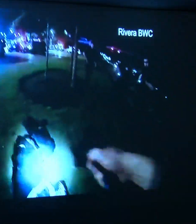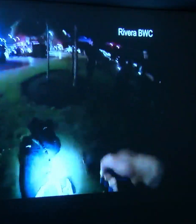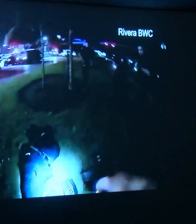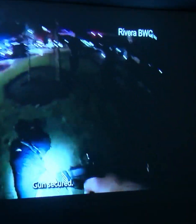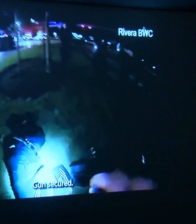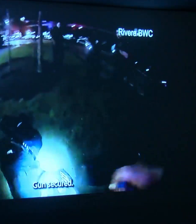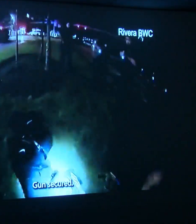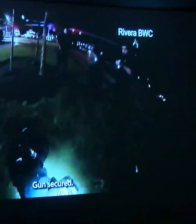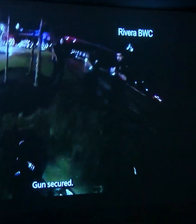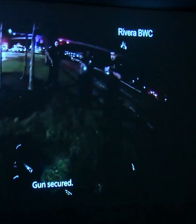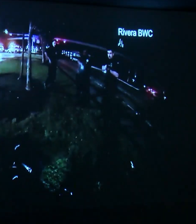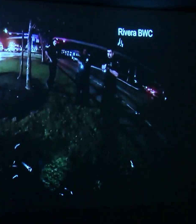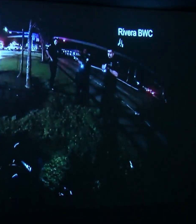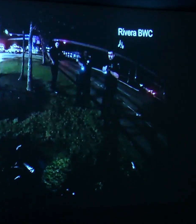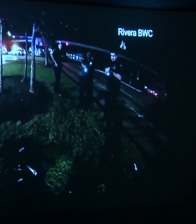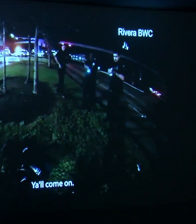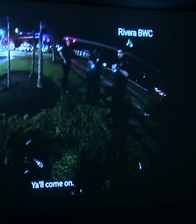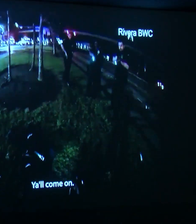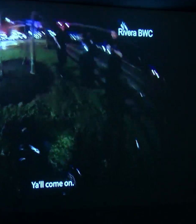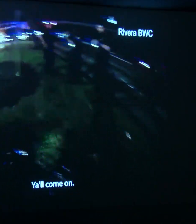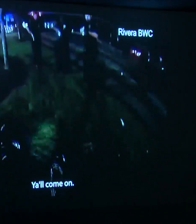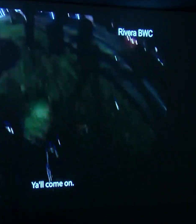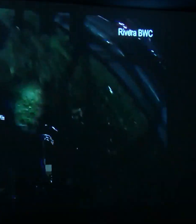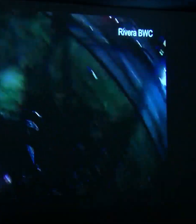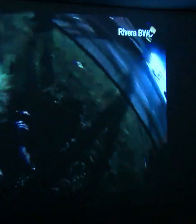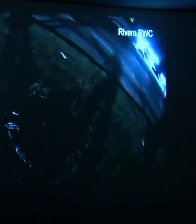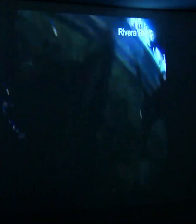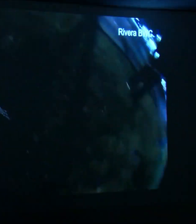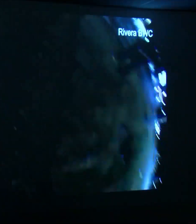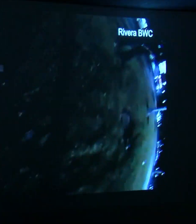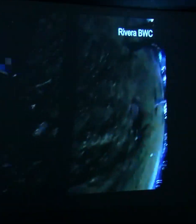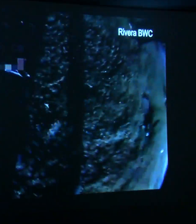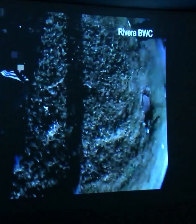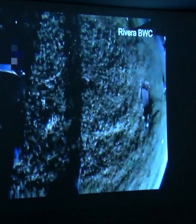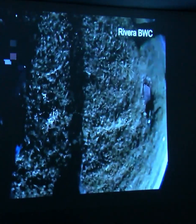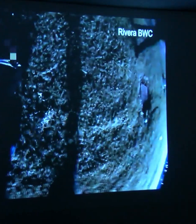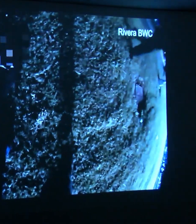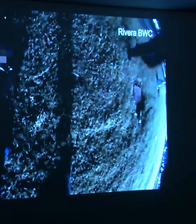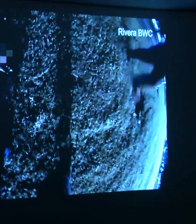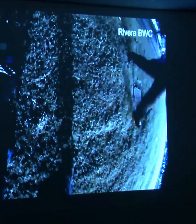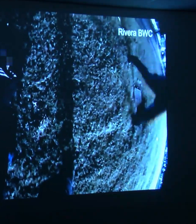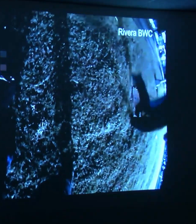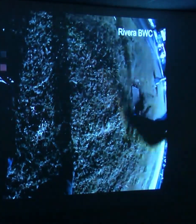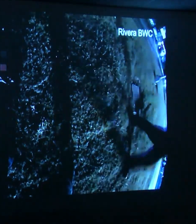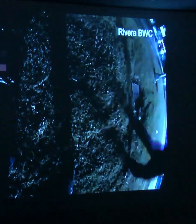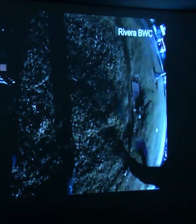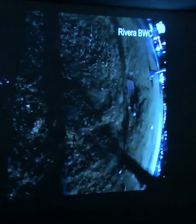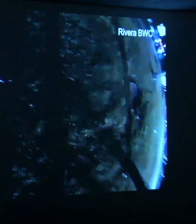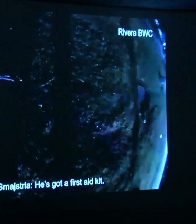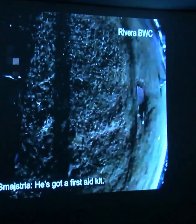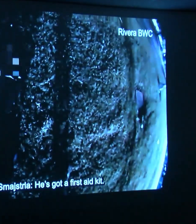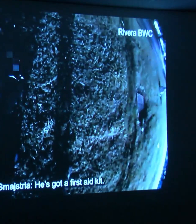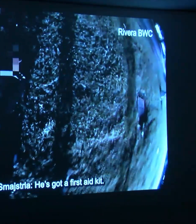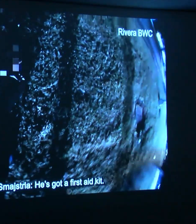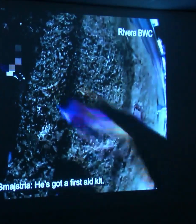Okay. Come secure it. Y'all come on. Project, shot to 9400 Bissonnet